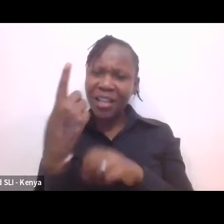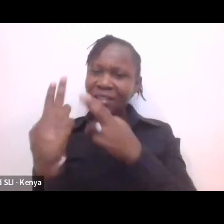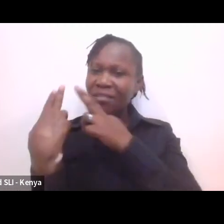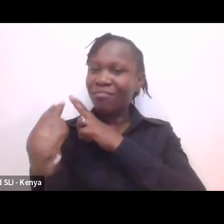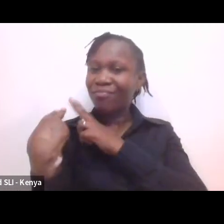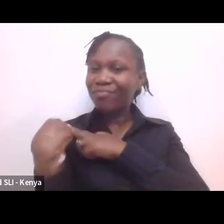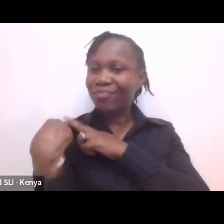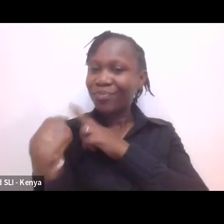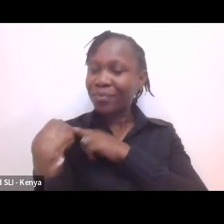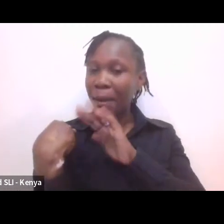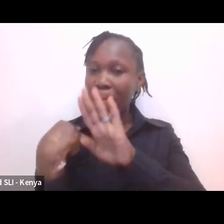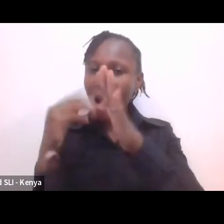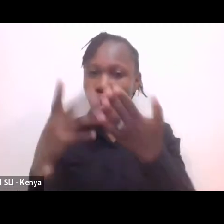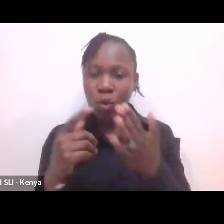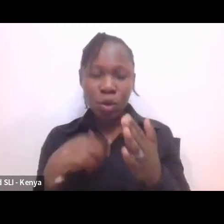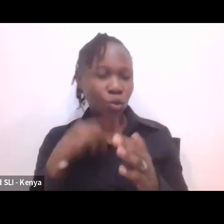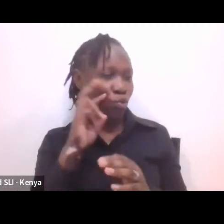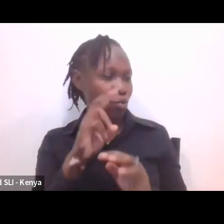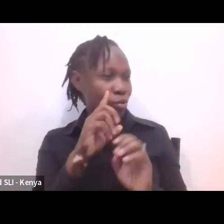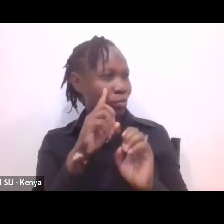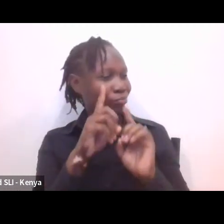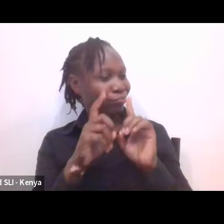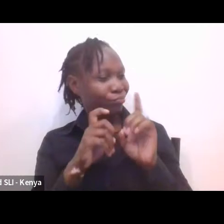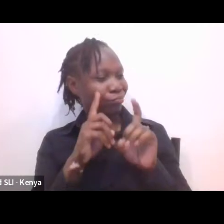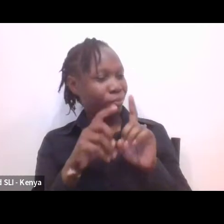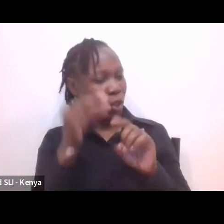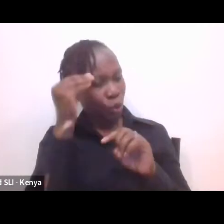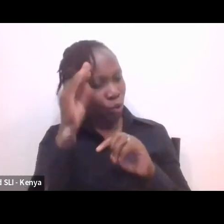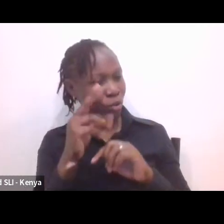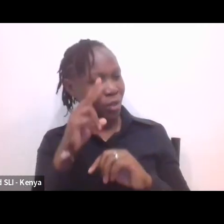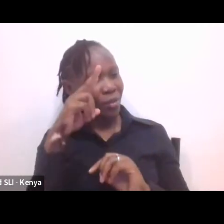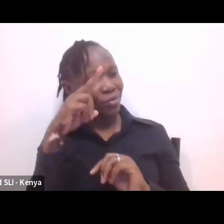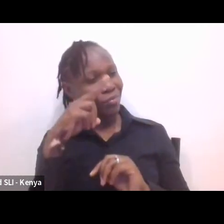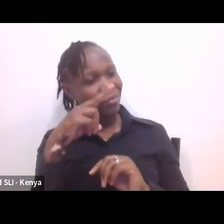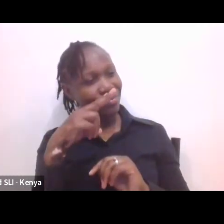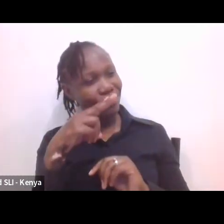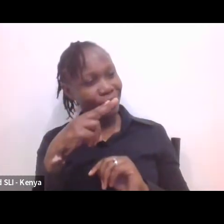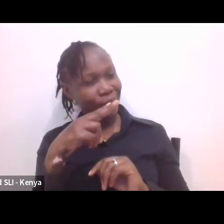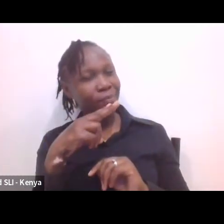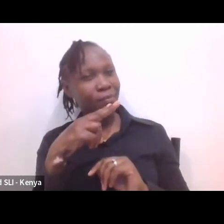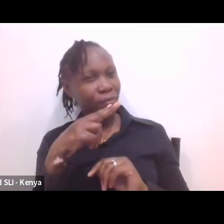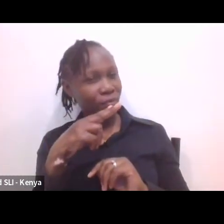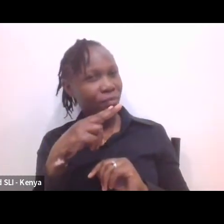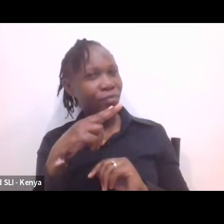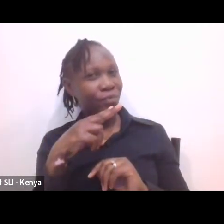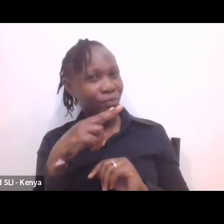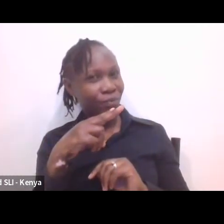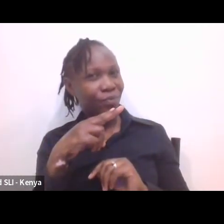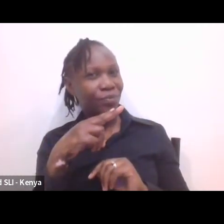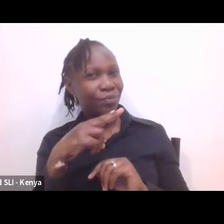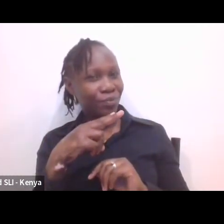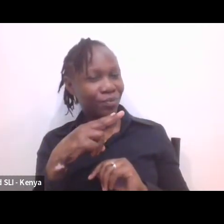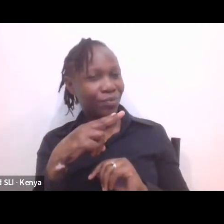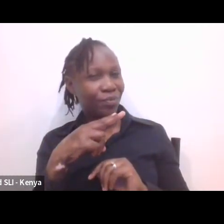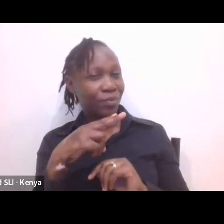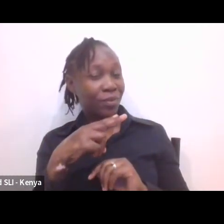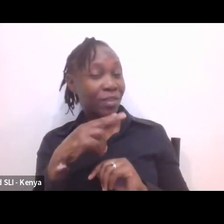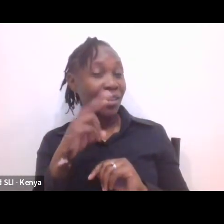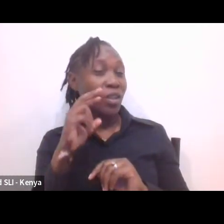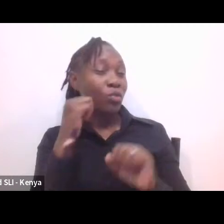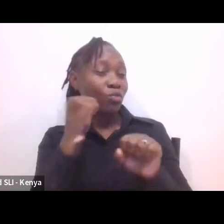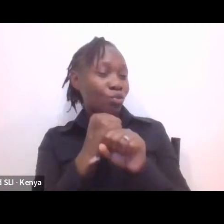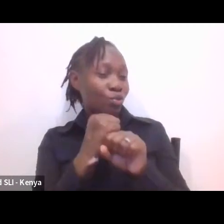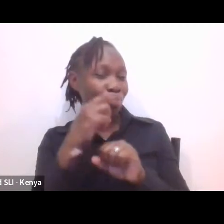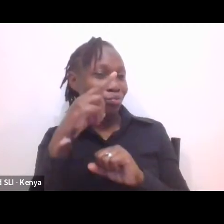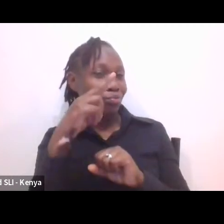evaluate that student, to baseline that student. And this baselining, I suggest, is likely to